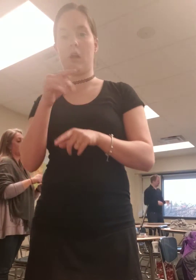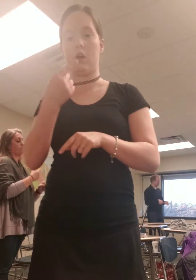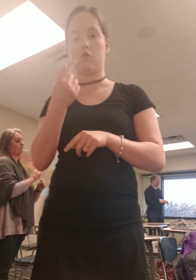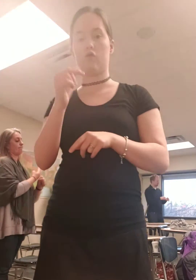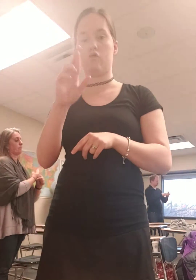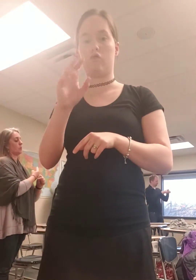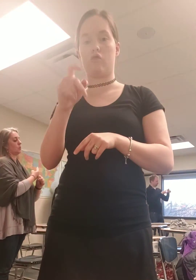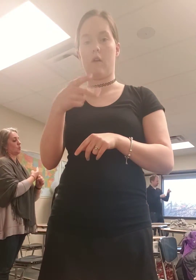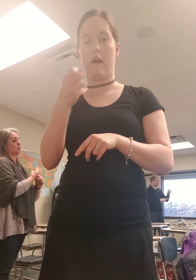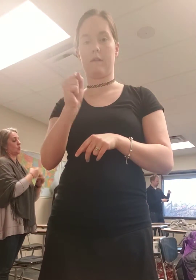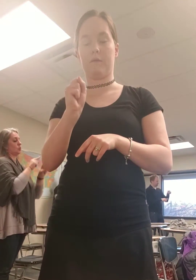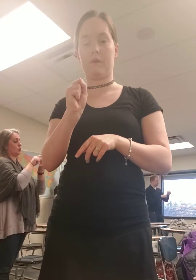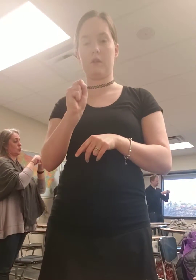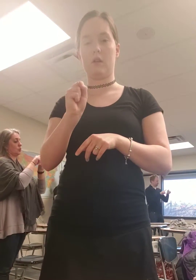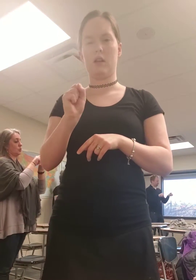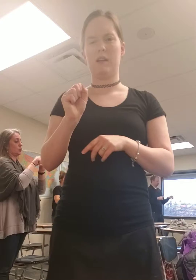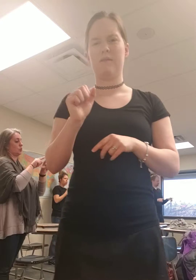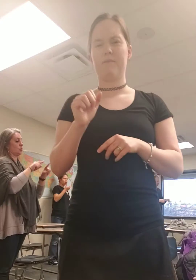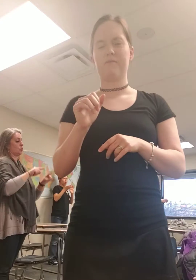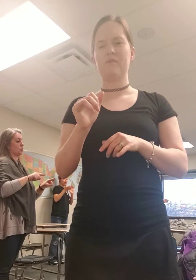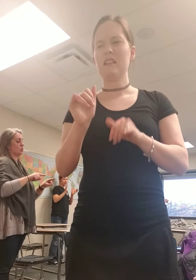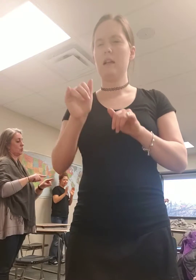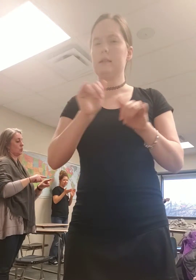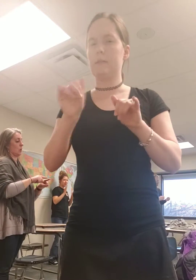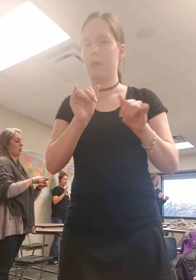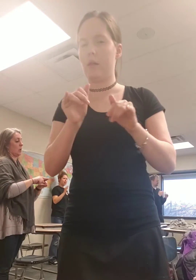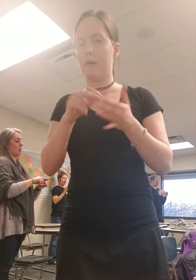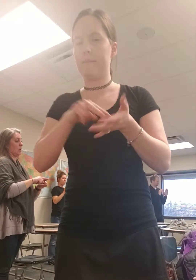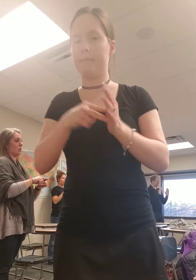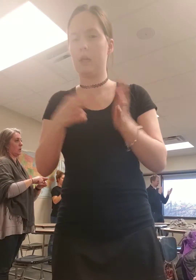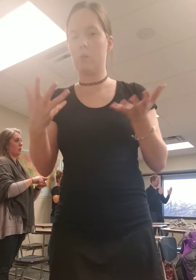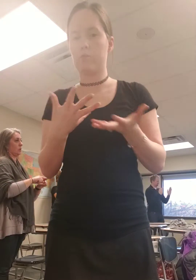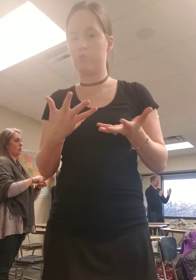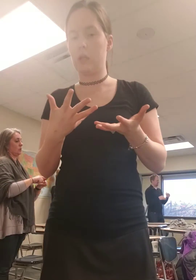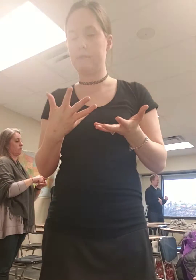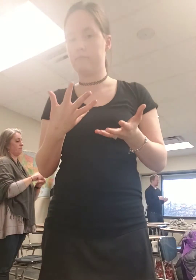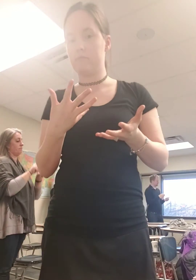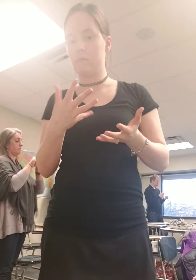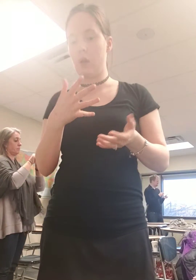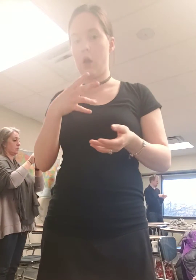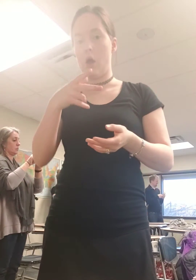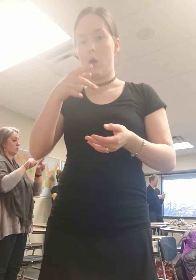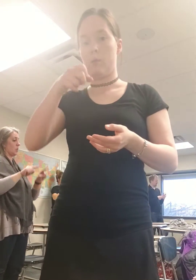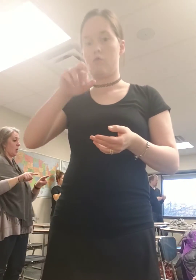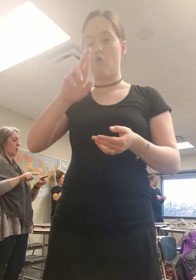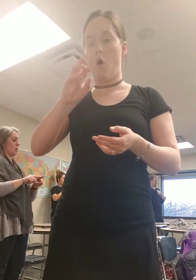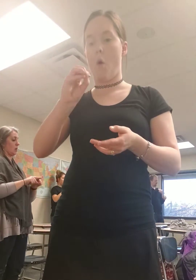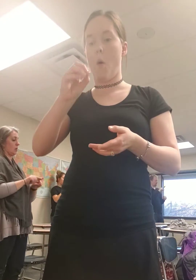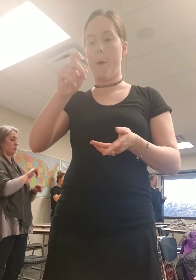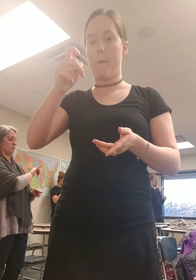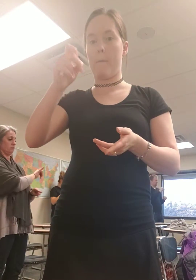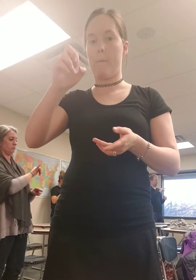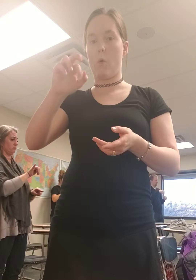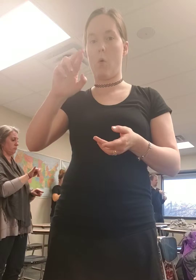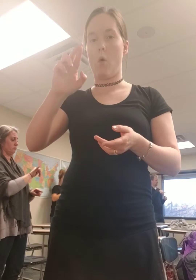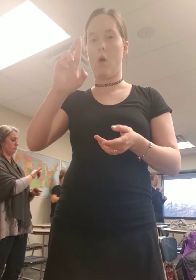similar? What do I mean by similar? Trent? They're proportional. They're proportional. What does proportional mean? That if you